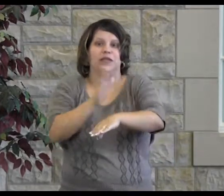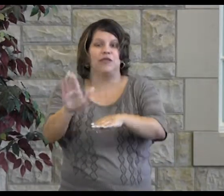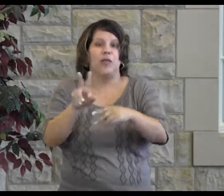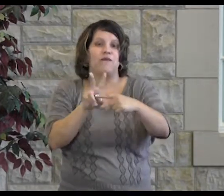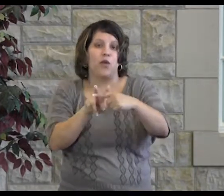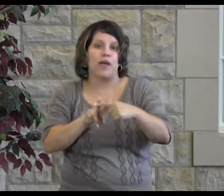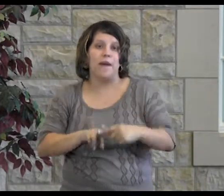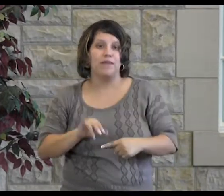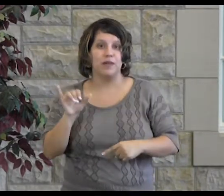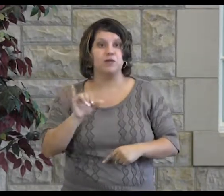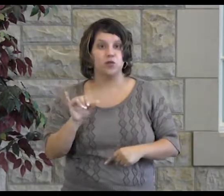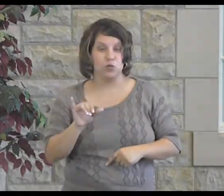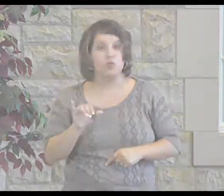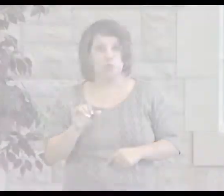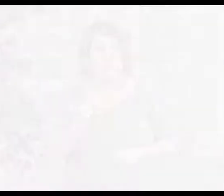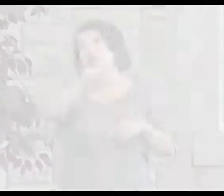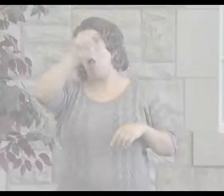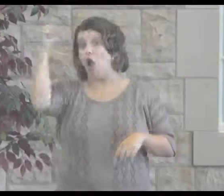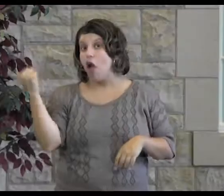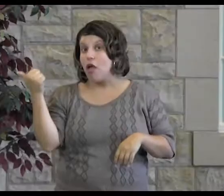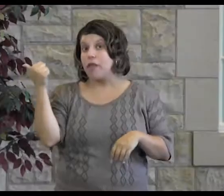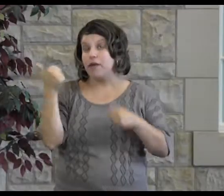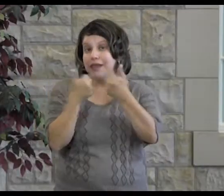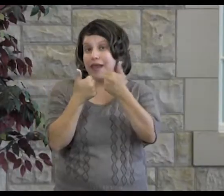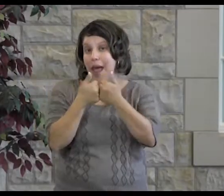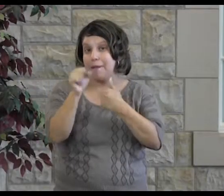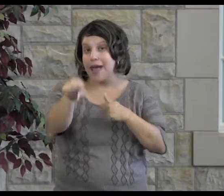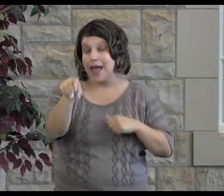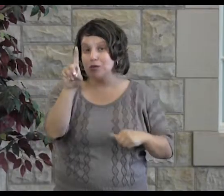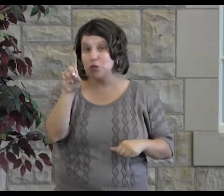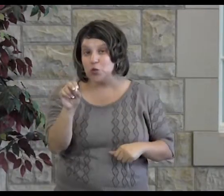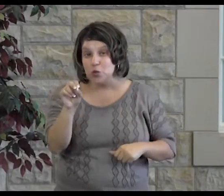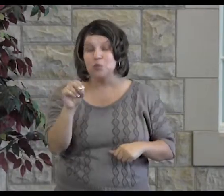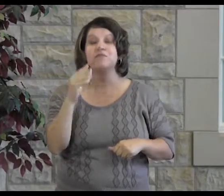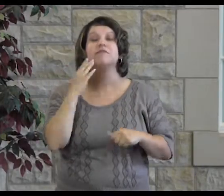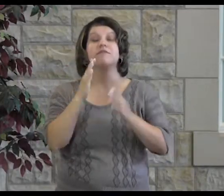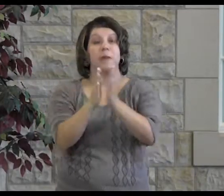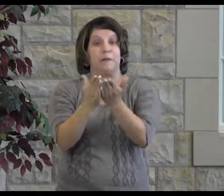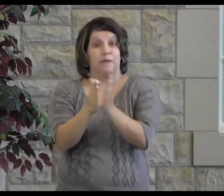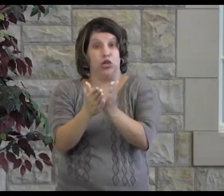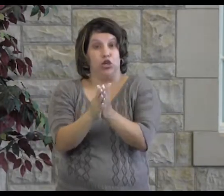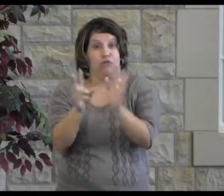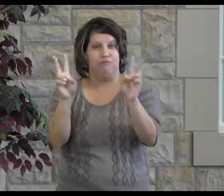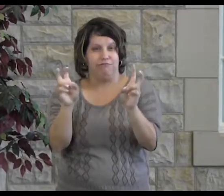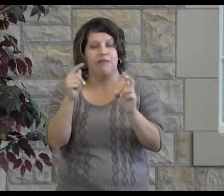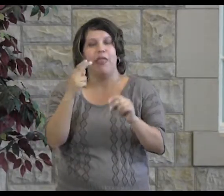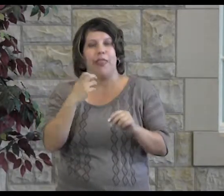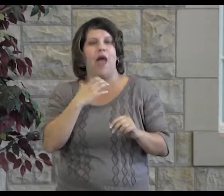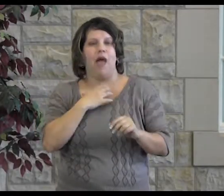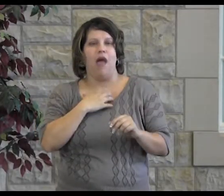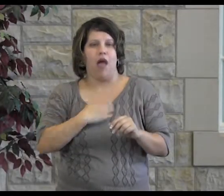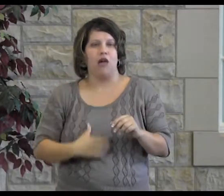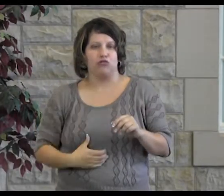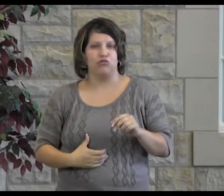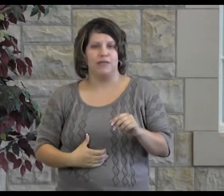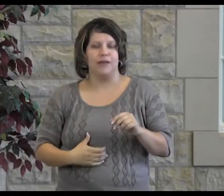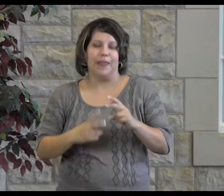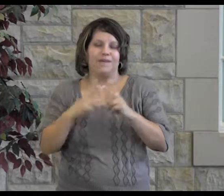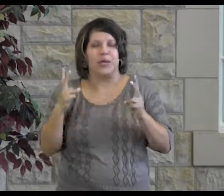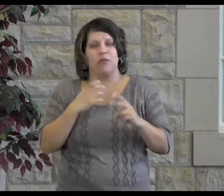as well, and that will improve upon their vocabulary. Another great game that you can do is you have a book, again, the same book, The